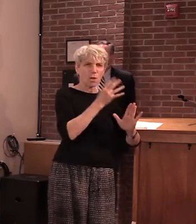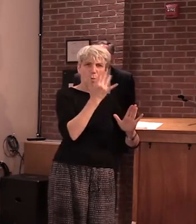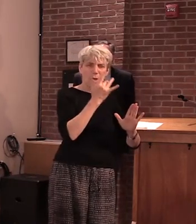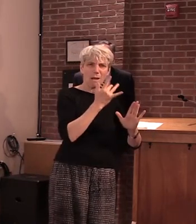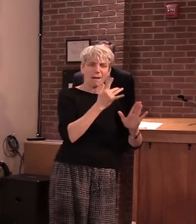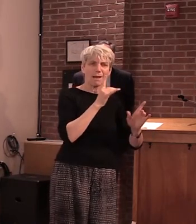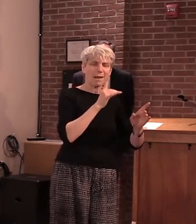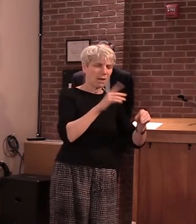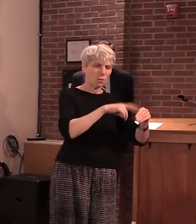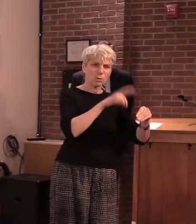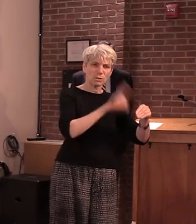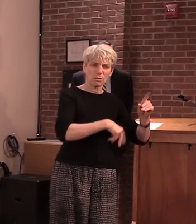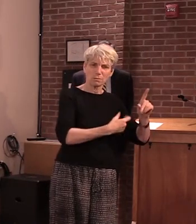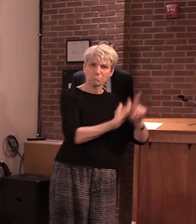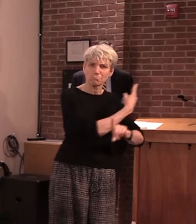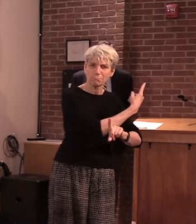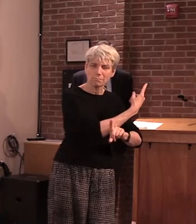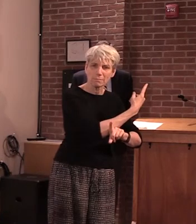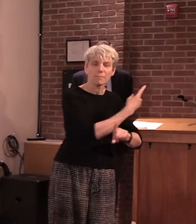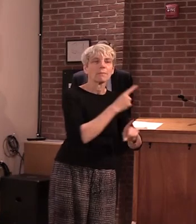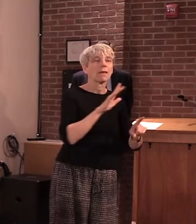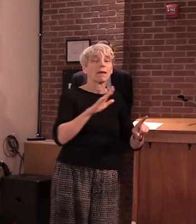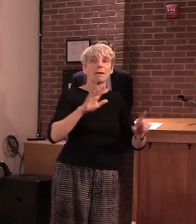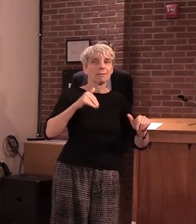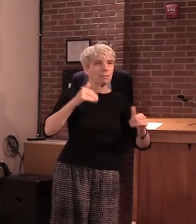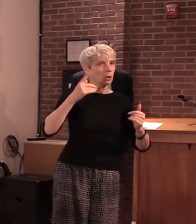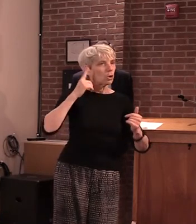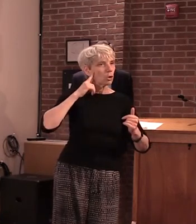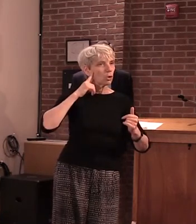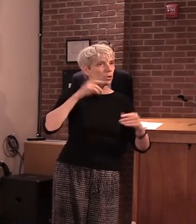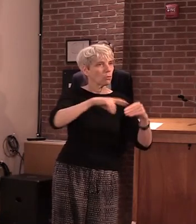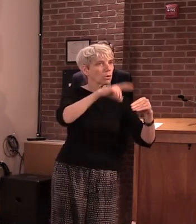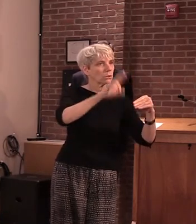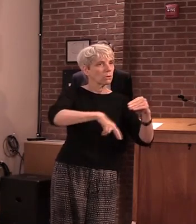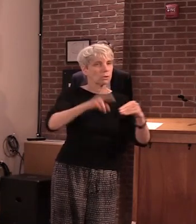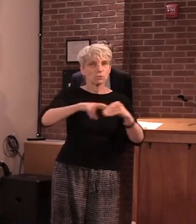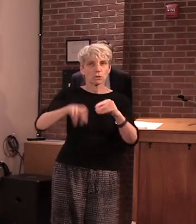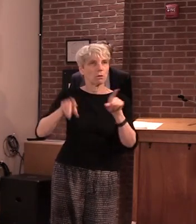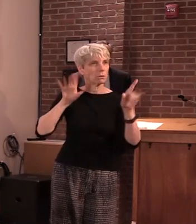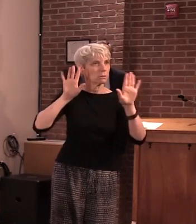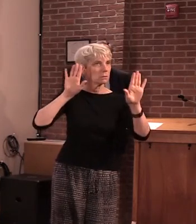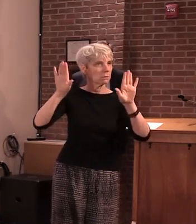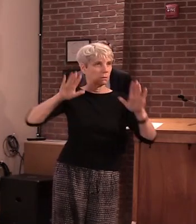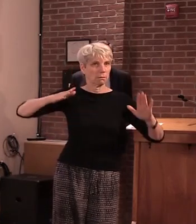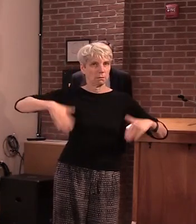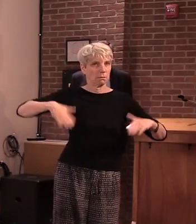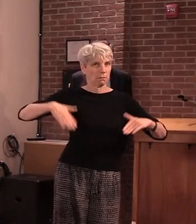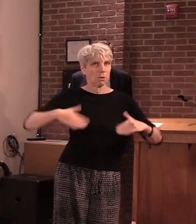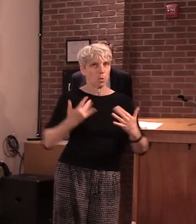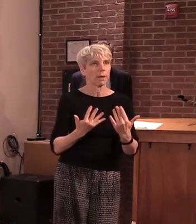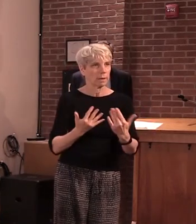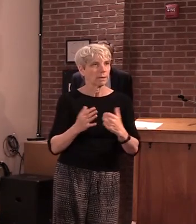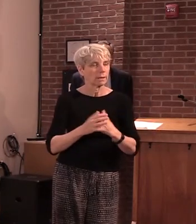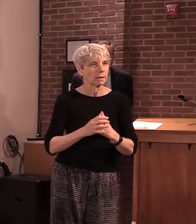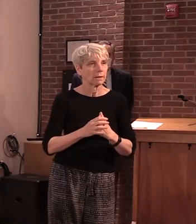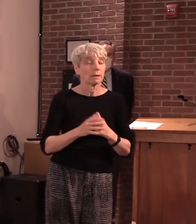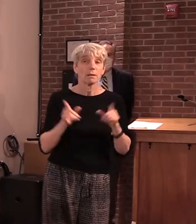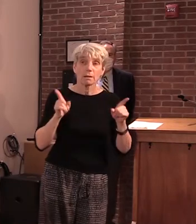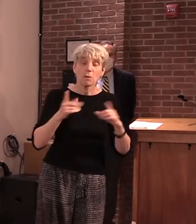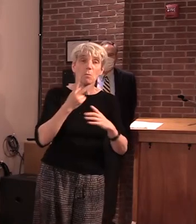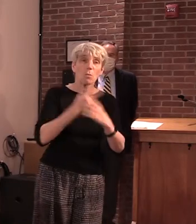have no word from them yet about what their investigation has revealed. They've both taken lots